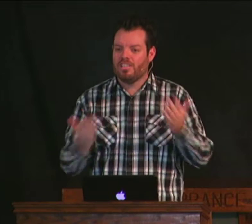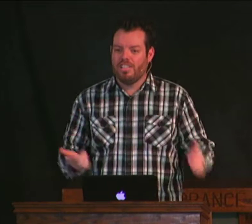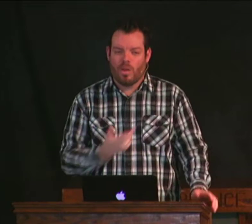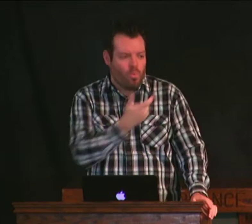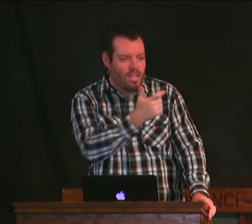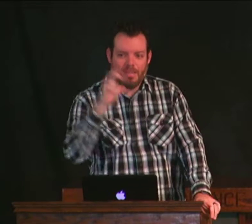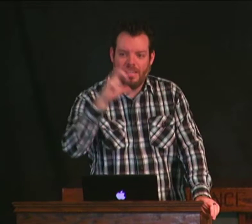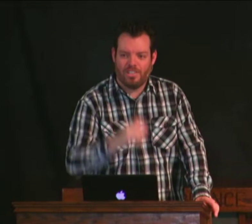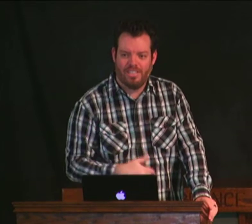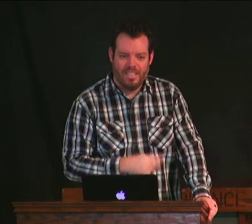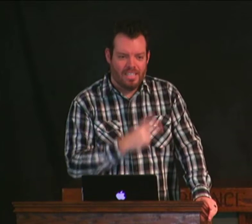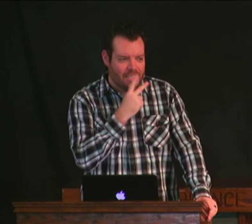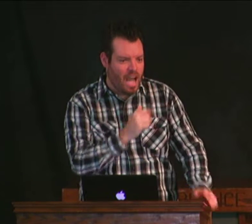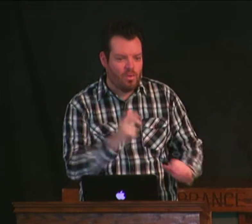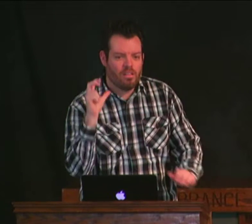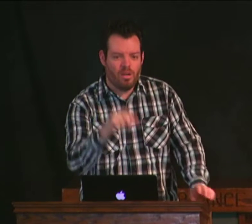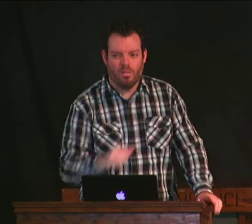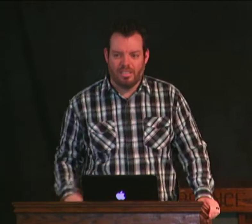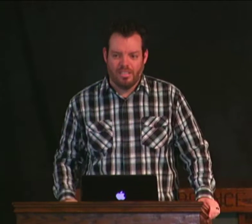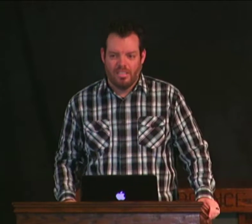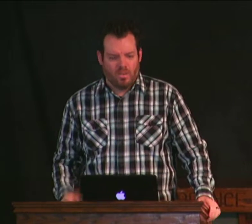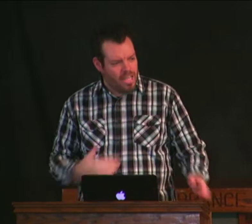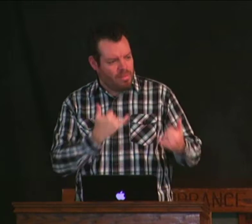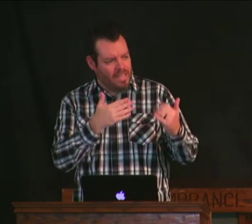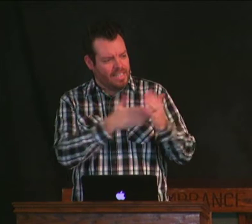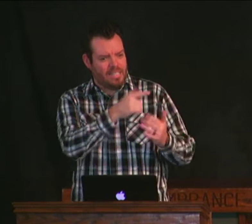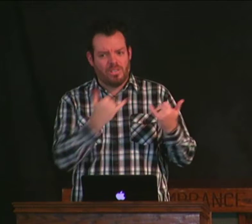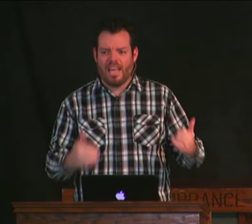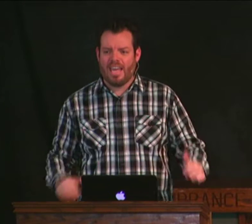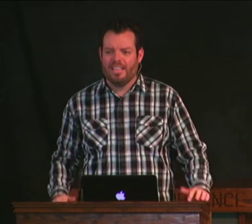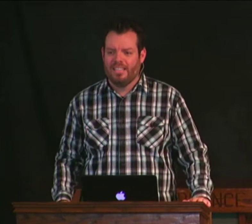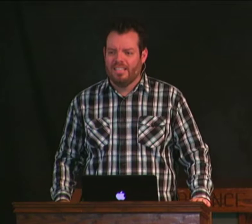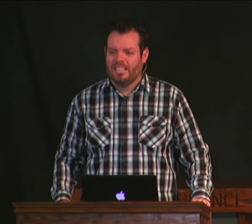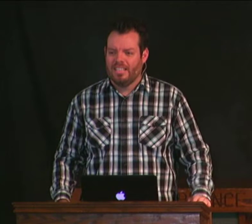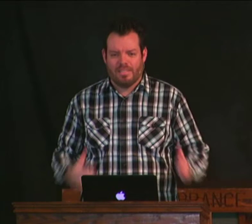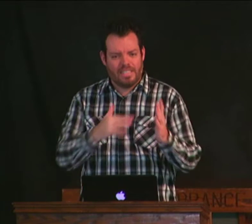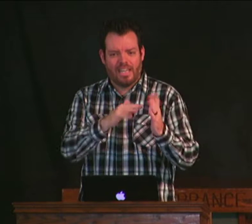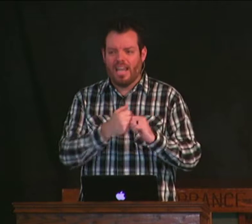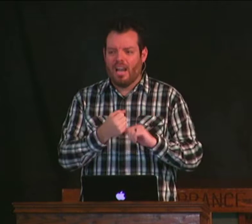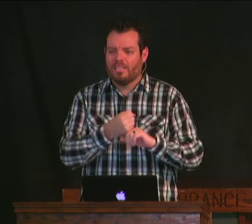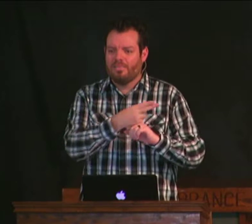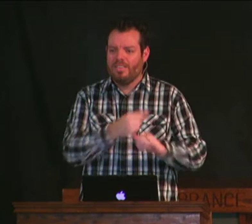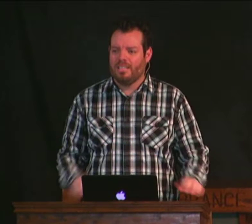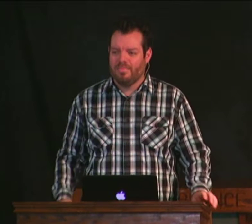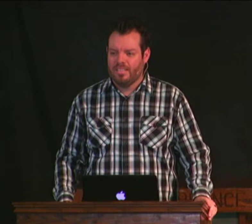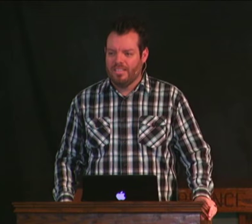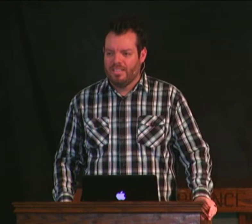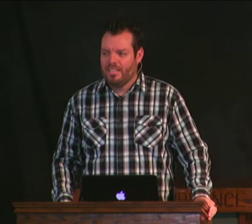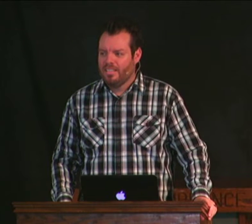We go watch the pitcher, see how he throws. Okay, I'm playing against him today. I'm going to study how to defeat him.